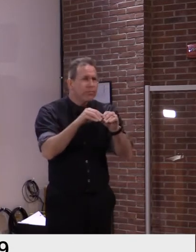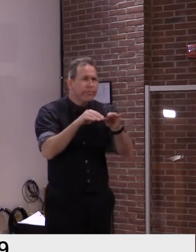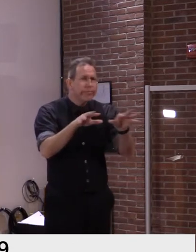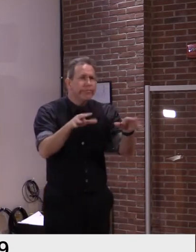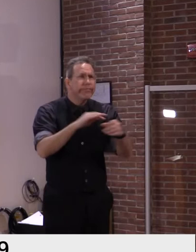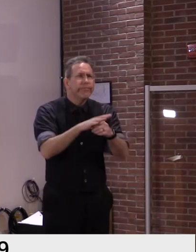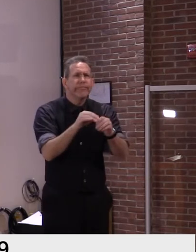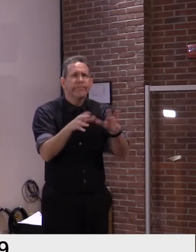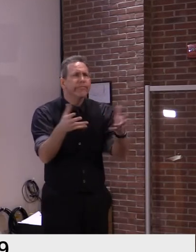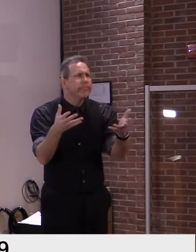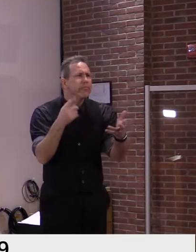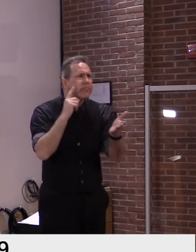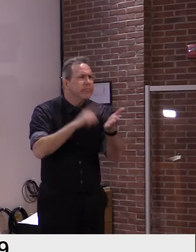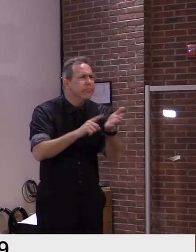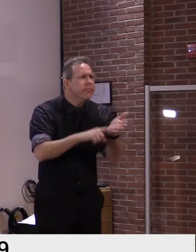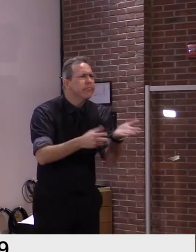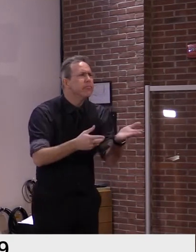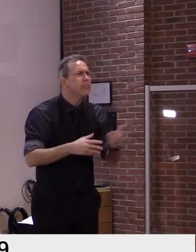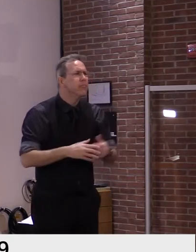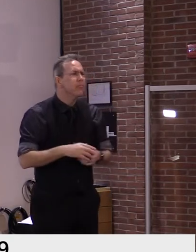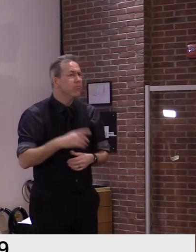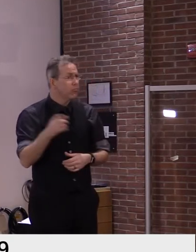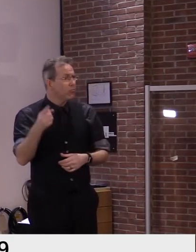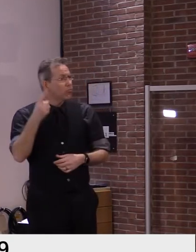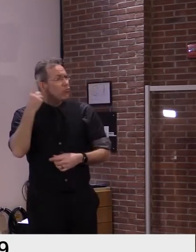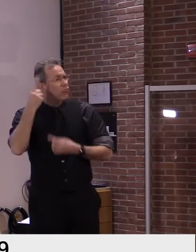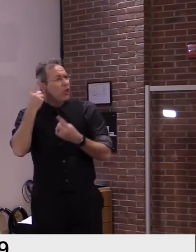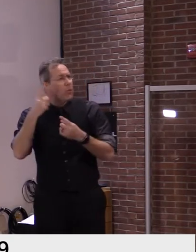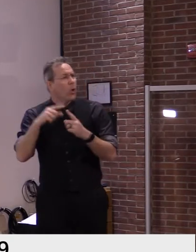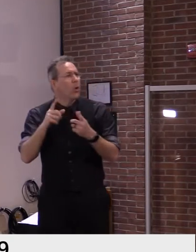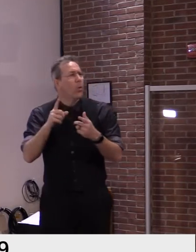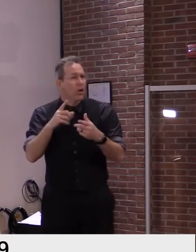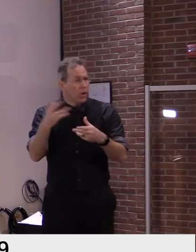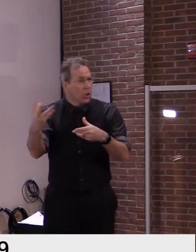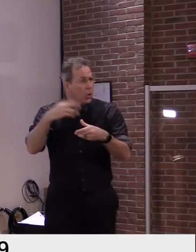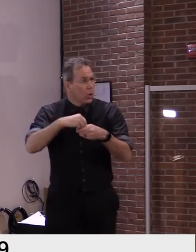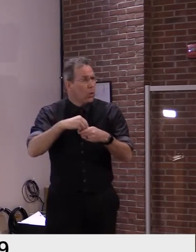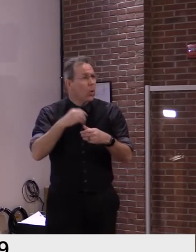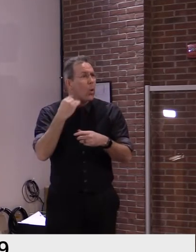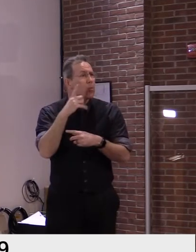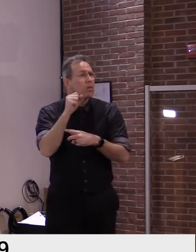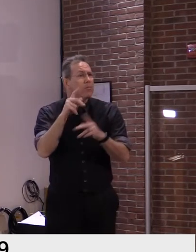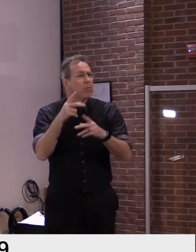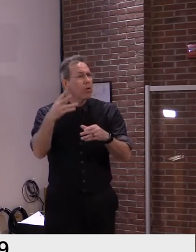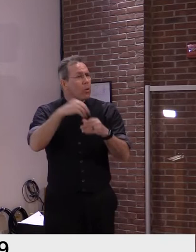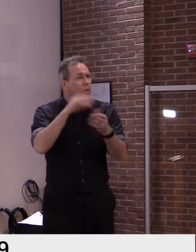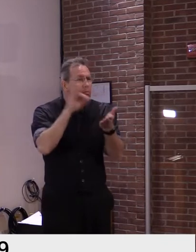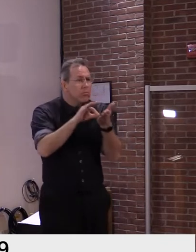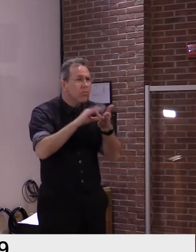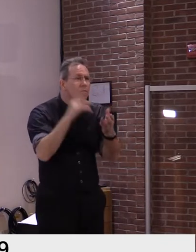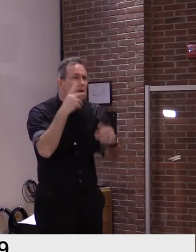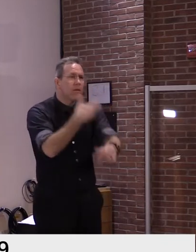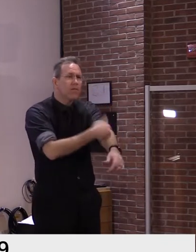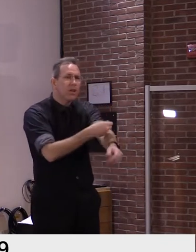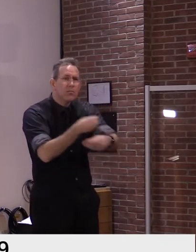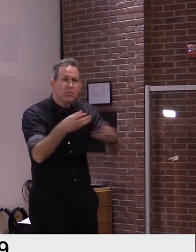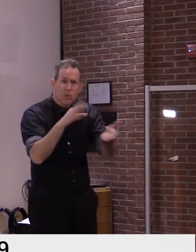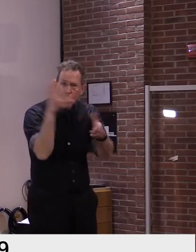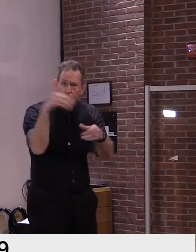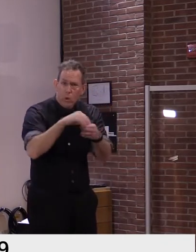including homeless people to get the Johnson & Johnson vaccine as it's becoming more available?